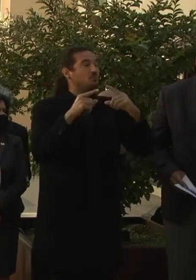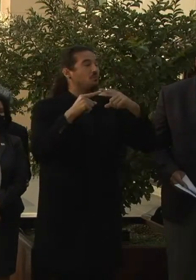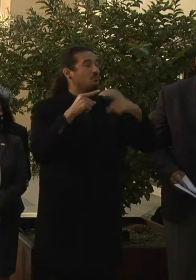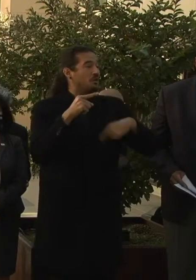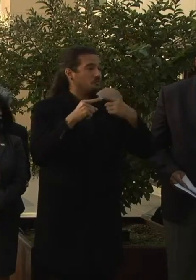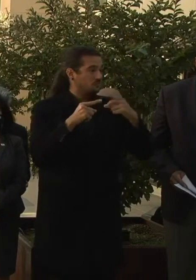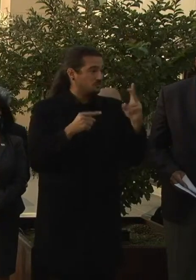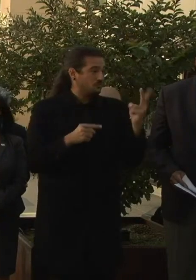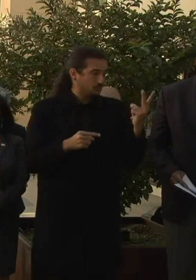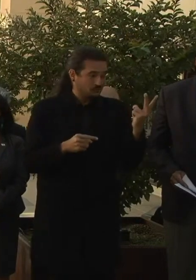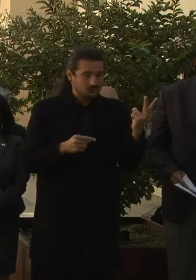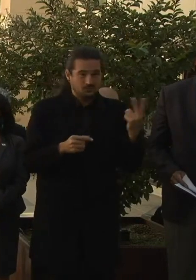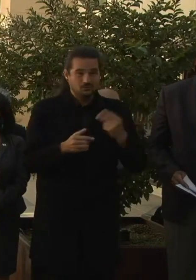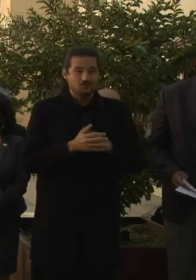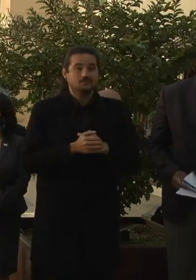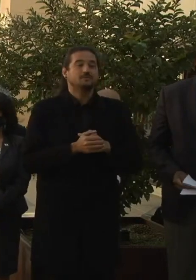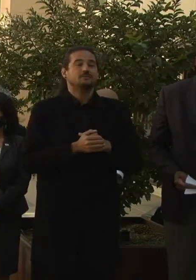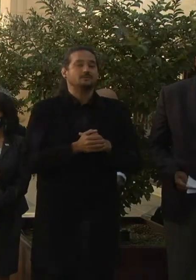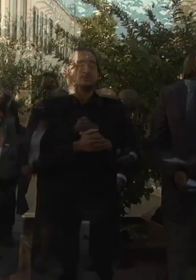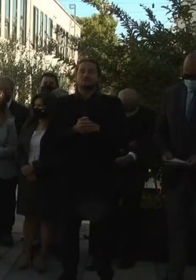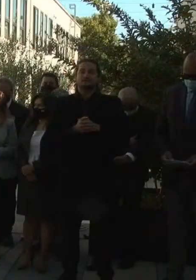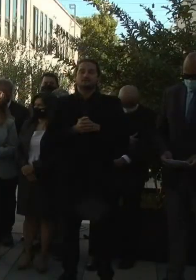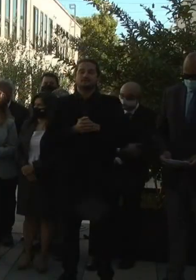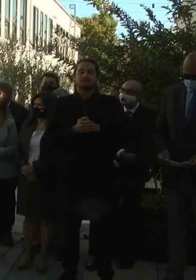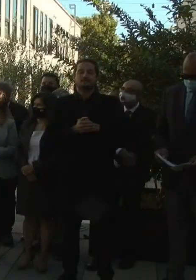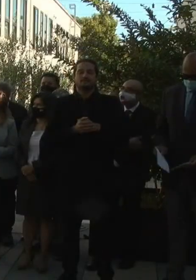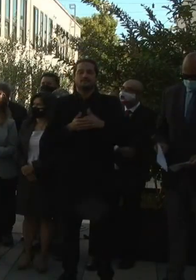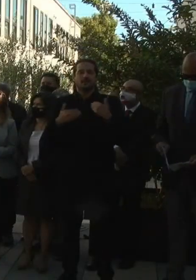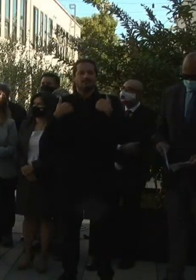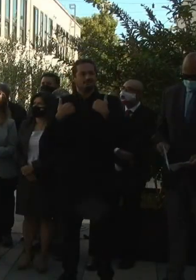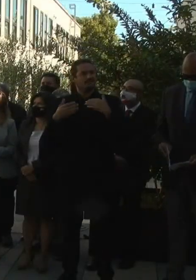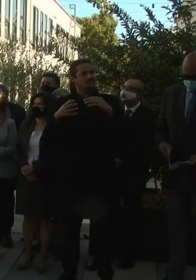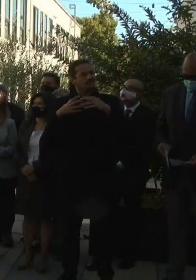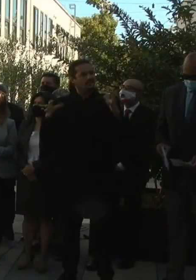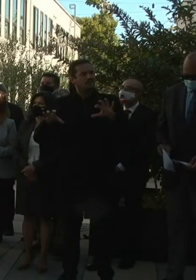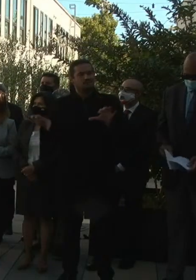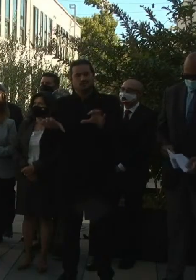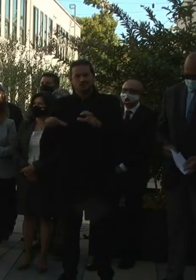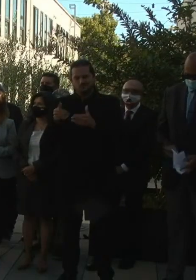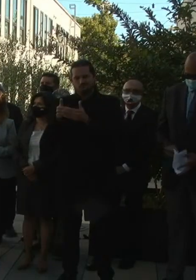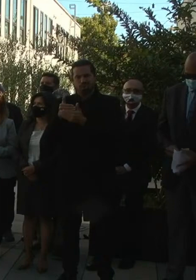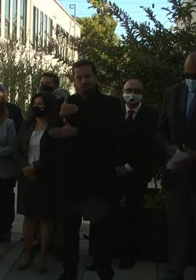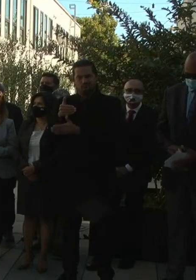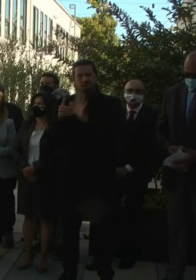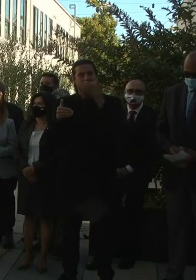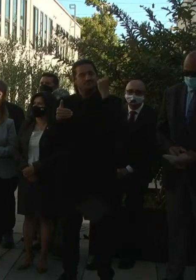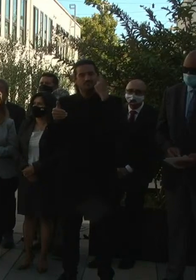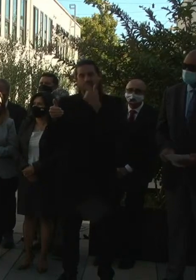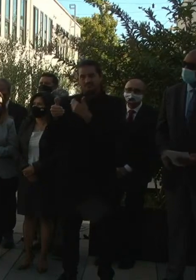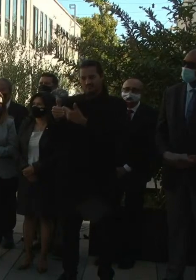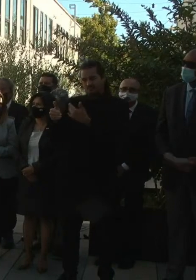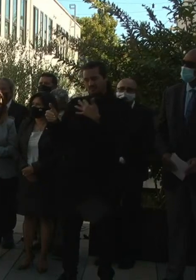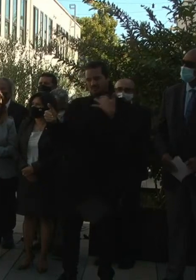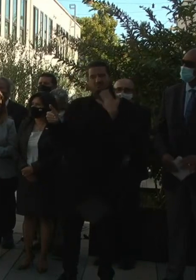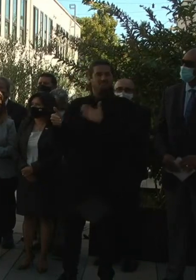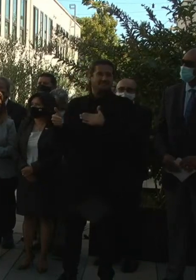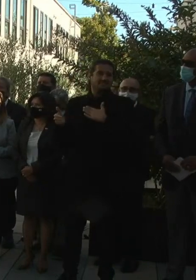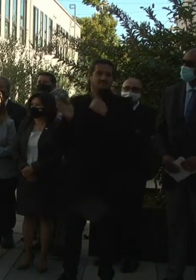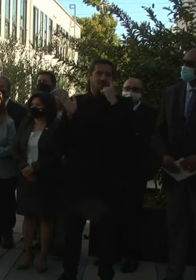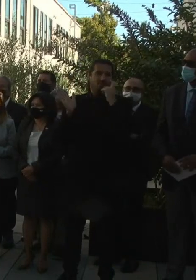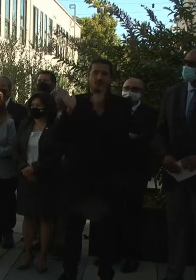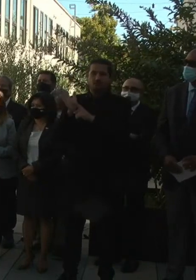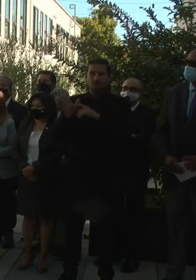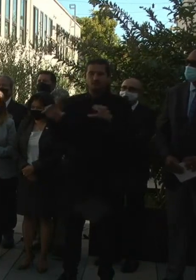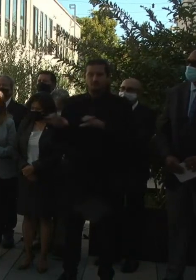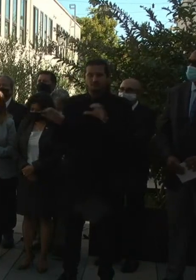acknowledge that work that has been done, which is meaningful. It's part, as the senator said, of $5.2 billion commitment, as